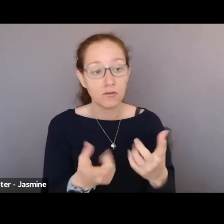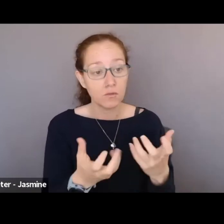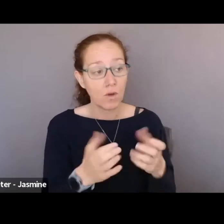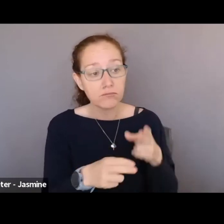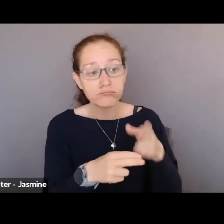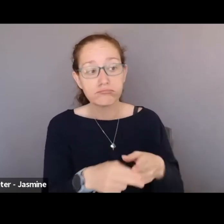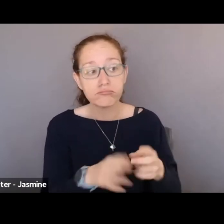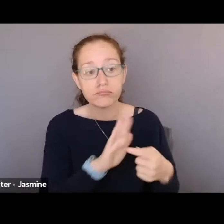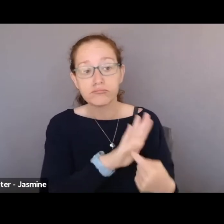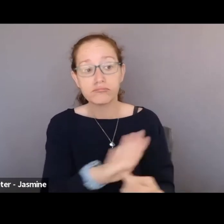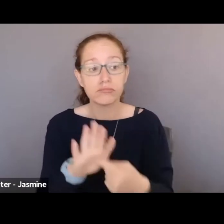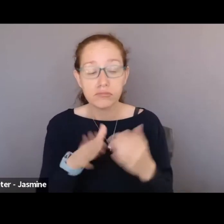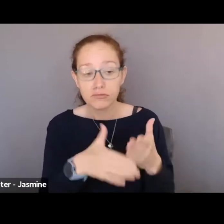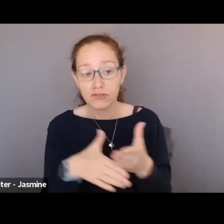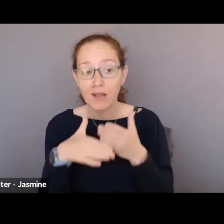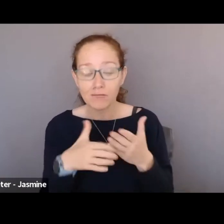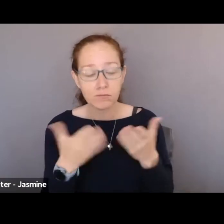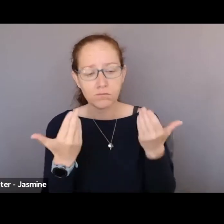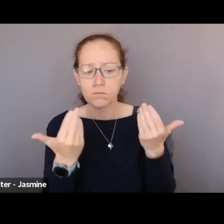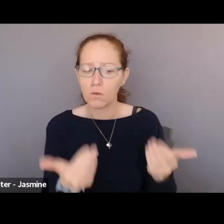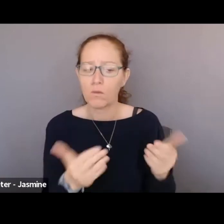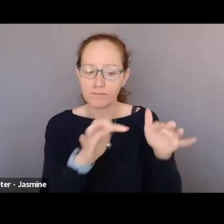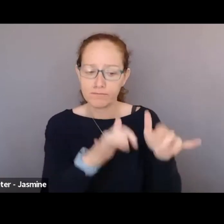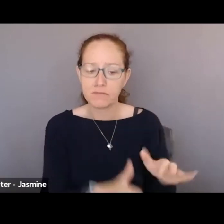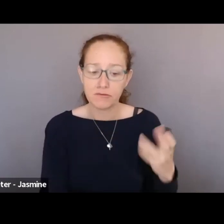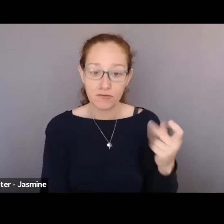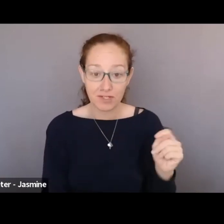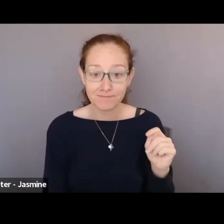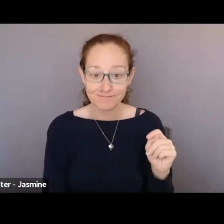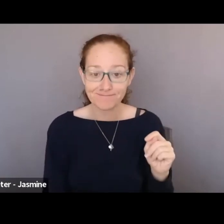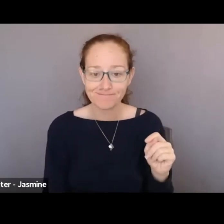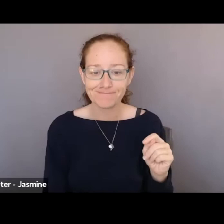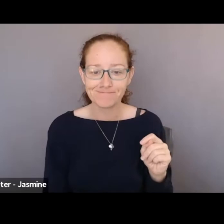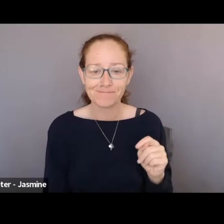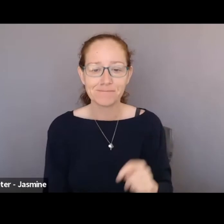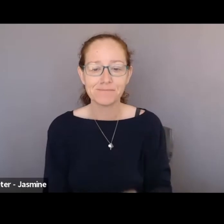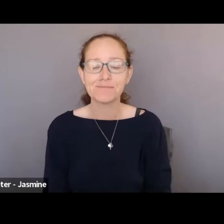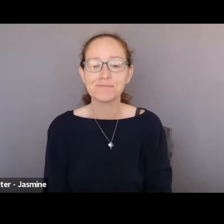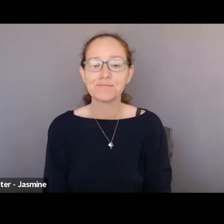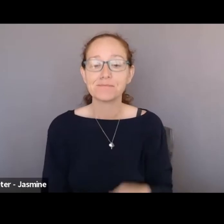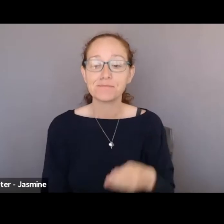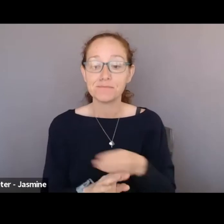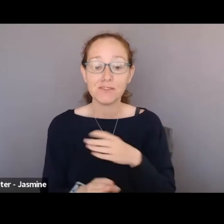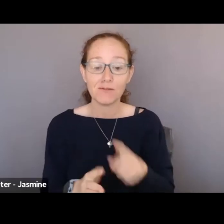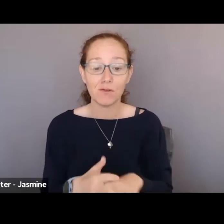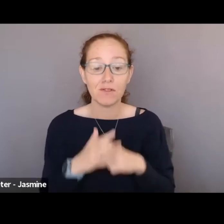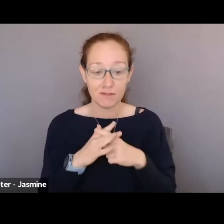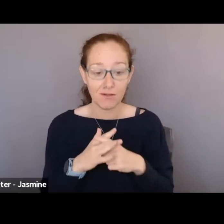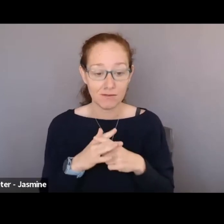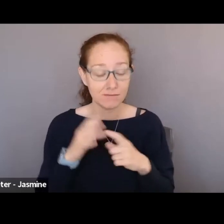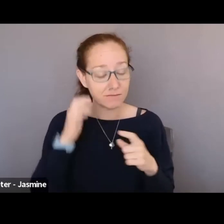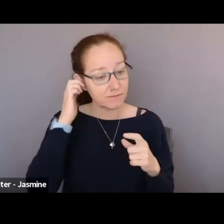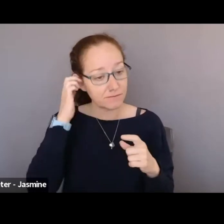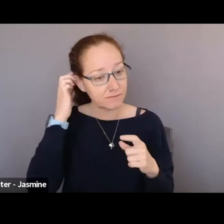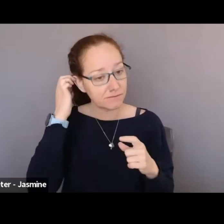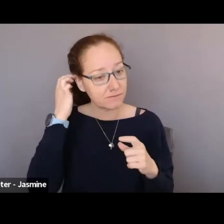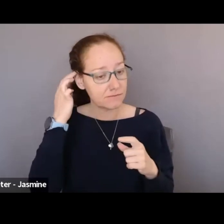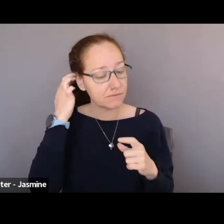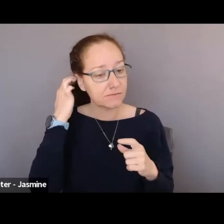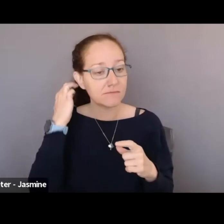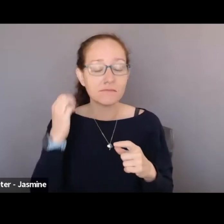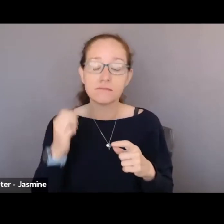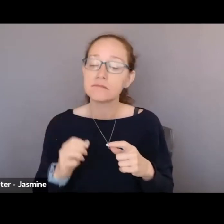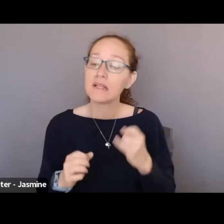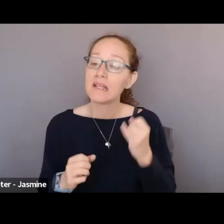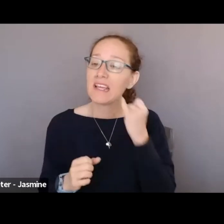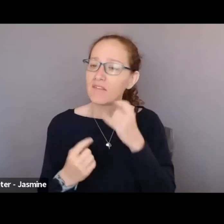all. Thank you. Just a few reminders before we get going. If you're having any trouble with Zoom at all, please feel free